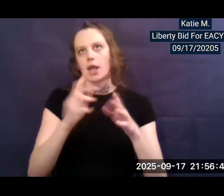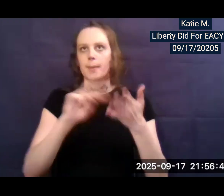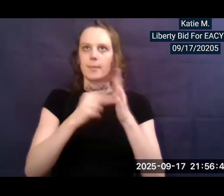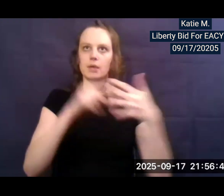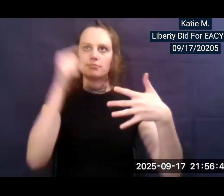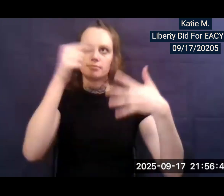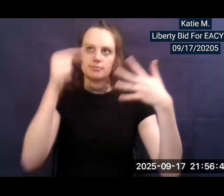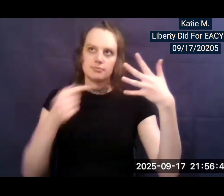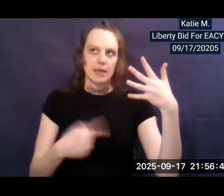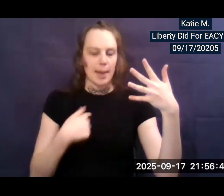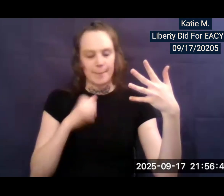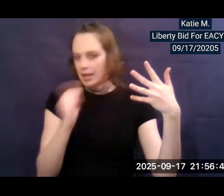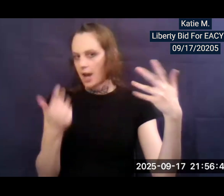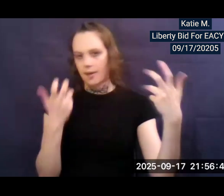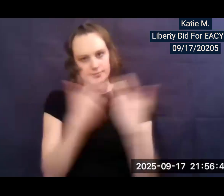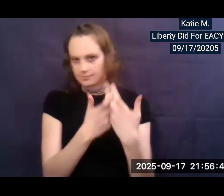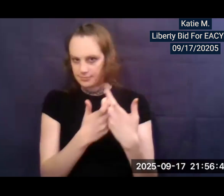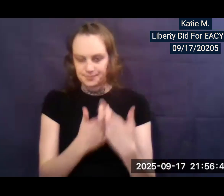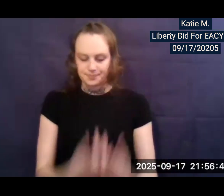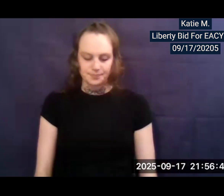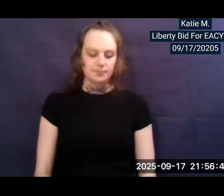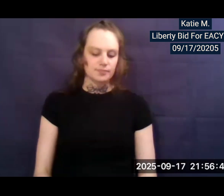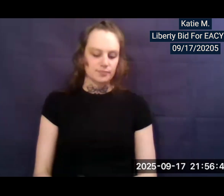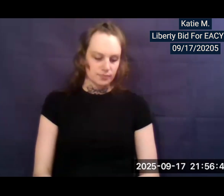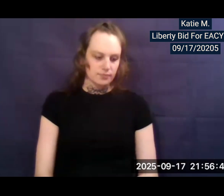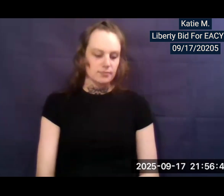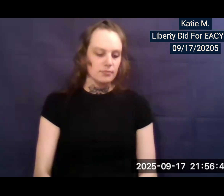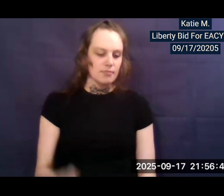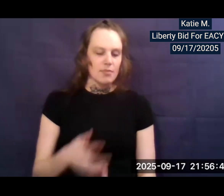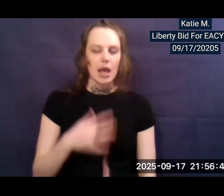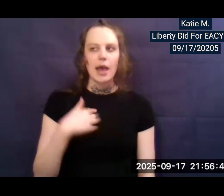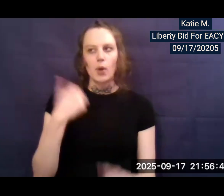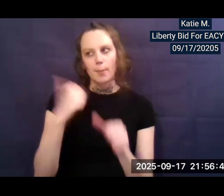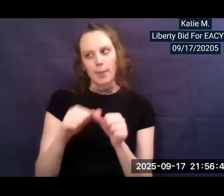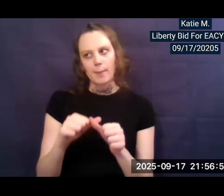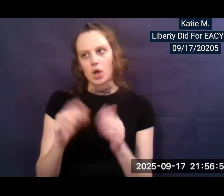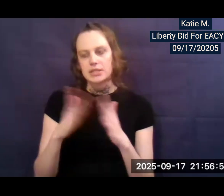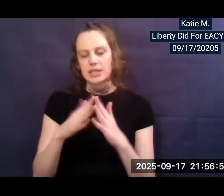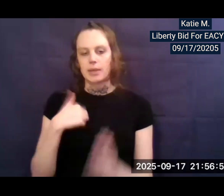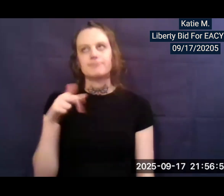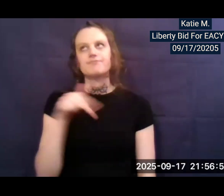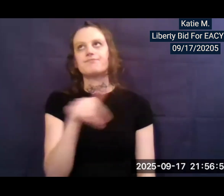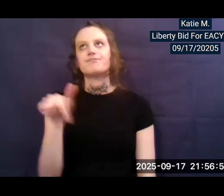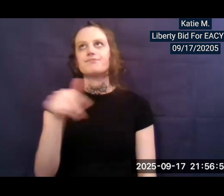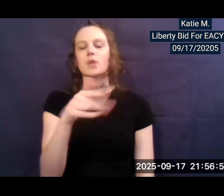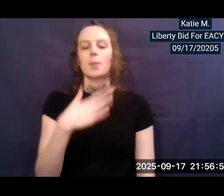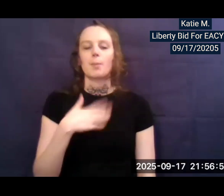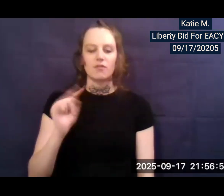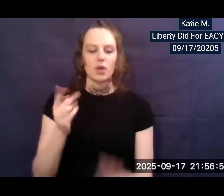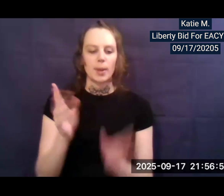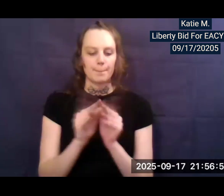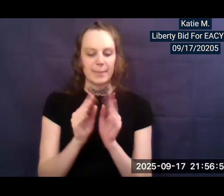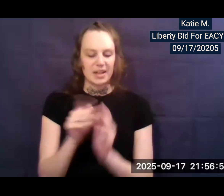it. I remember walking around for my first meeting and thinking like, what's this book that they